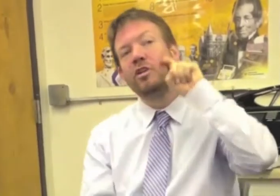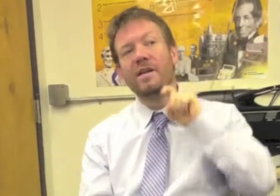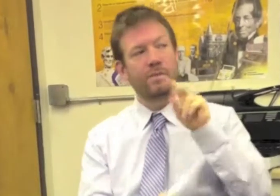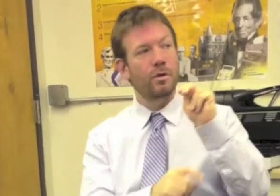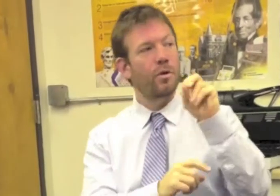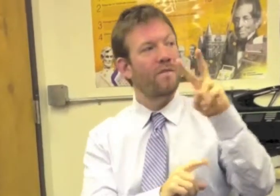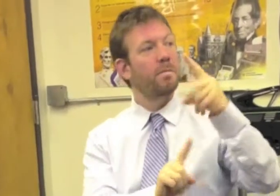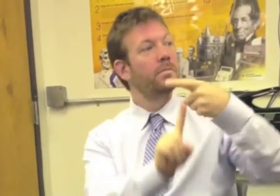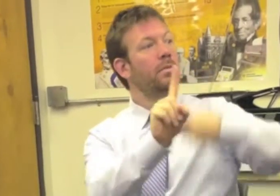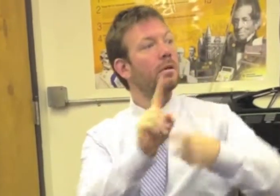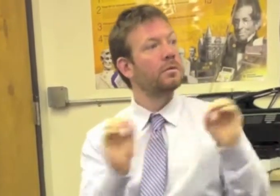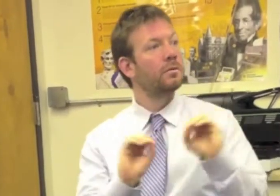November.